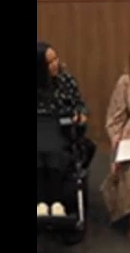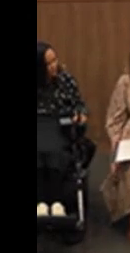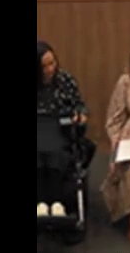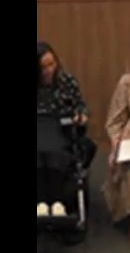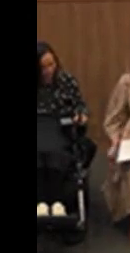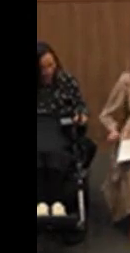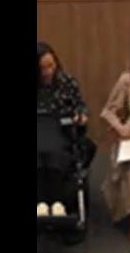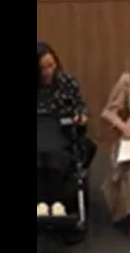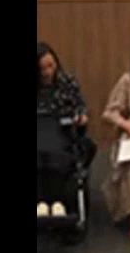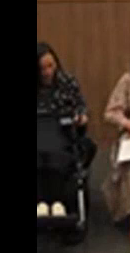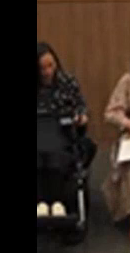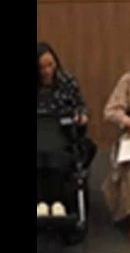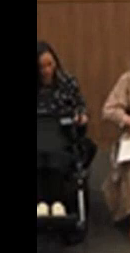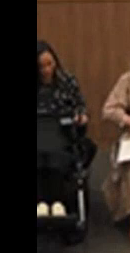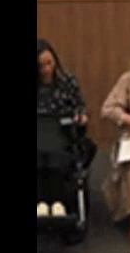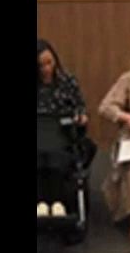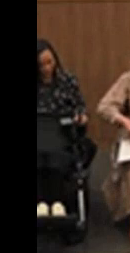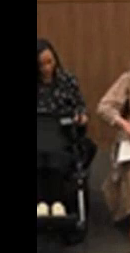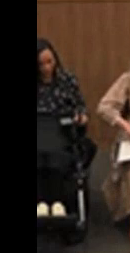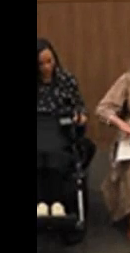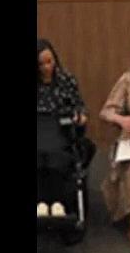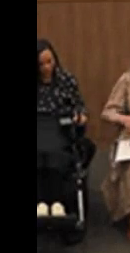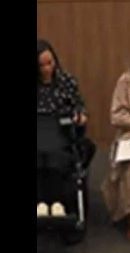people with disability in their health decisions.